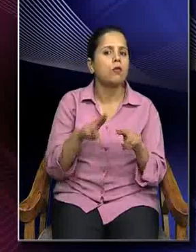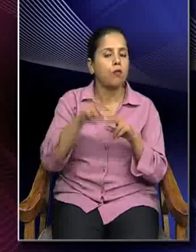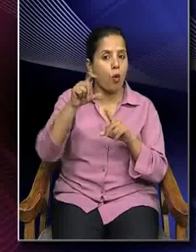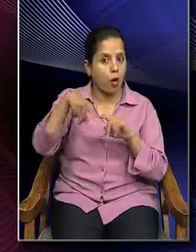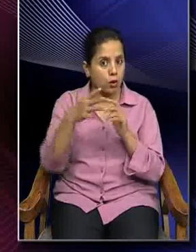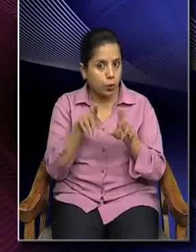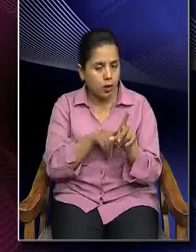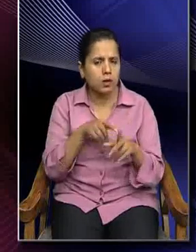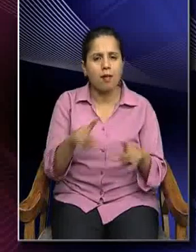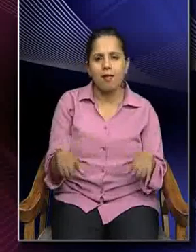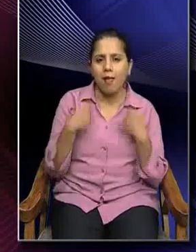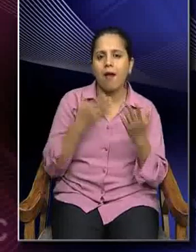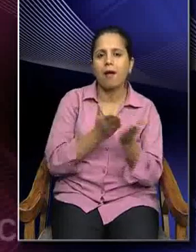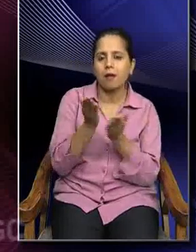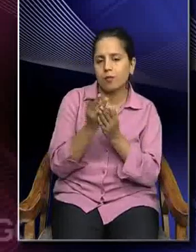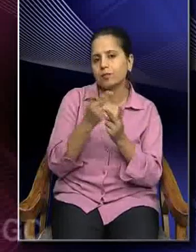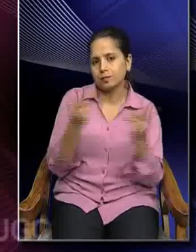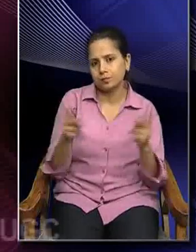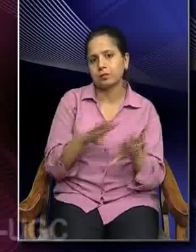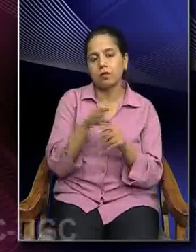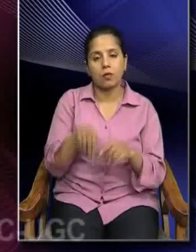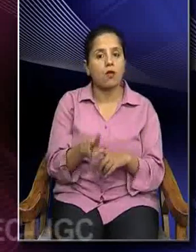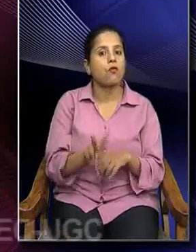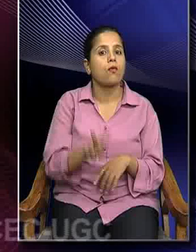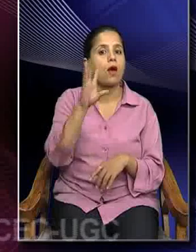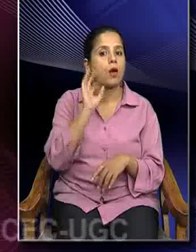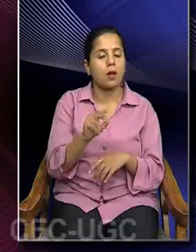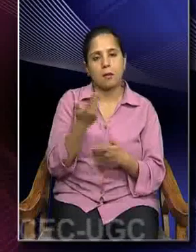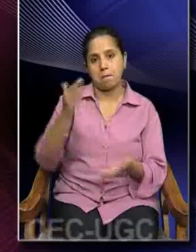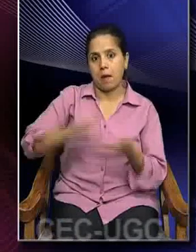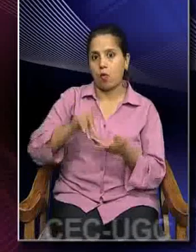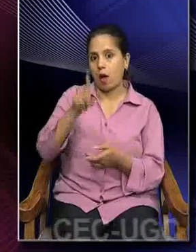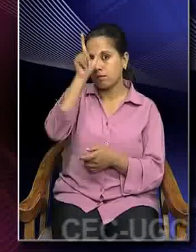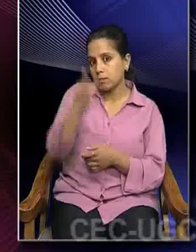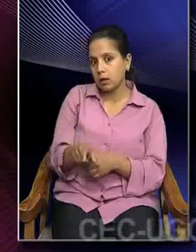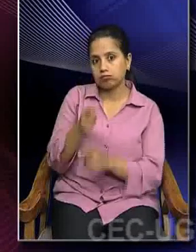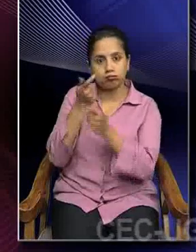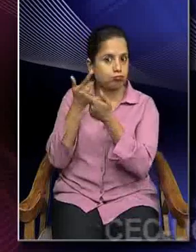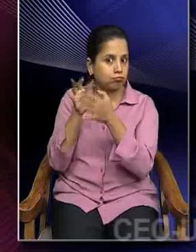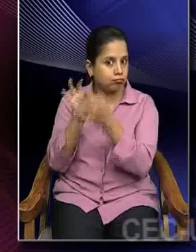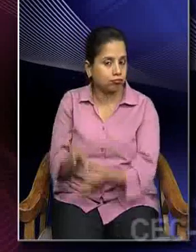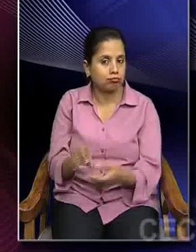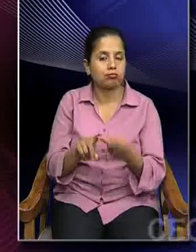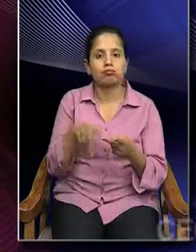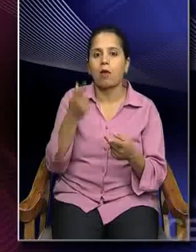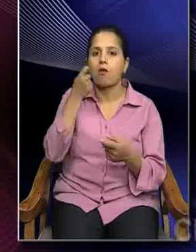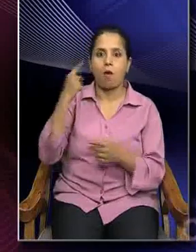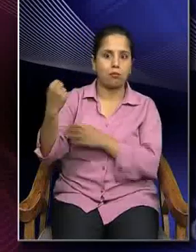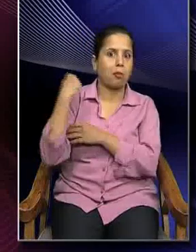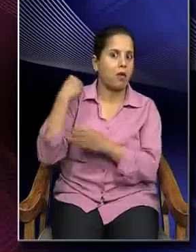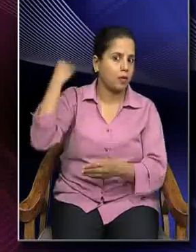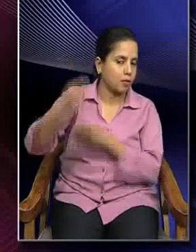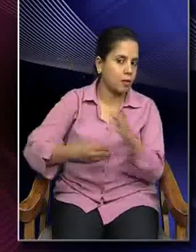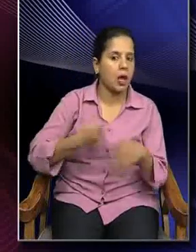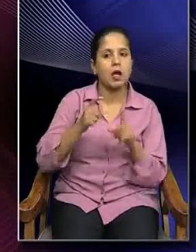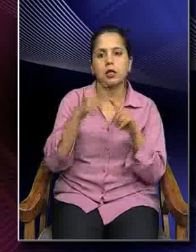folkways, everything. For instance, the value of monogamy, patriarchy, democracy, religious